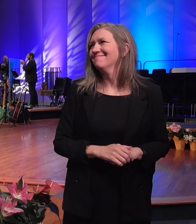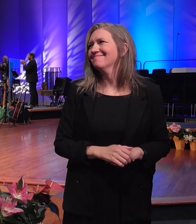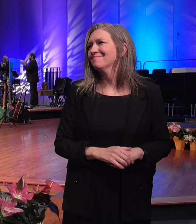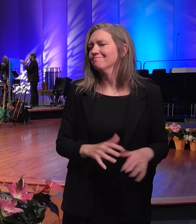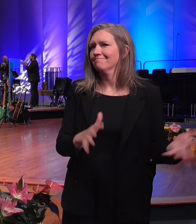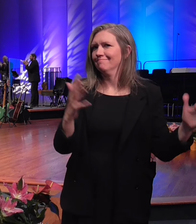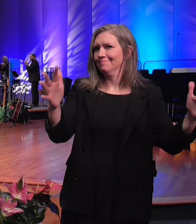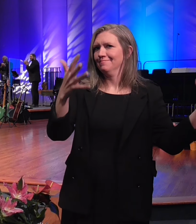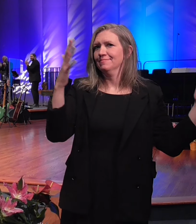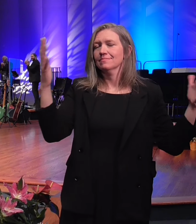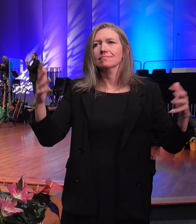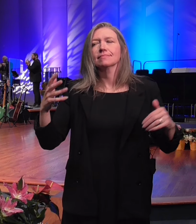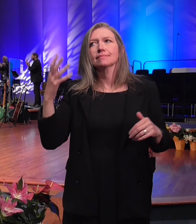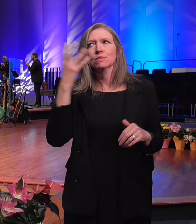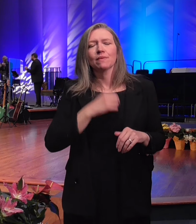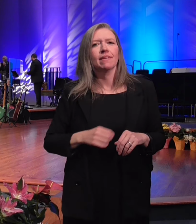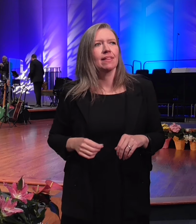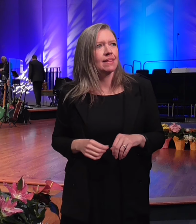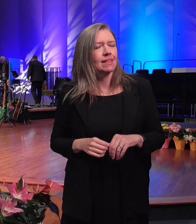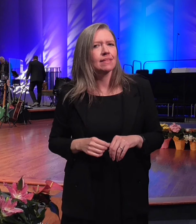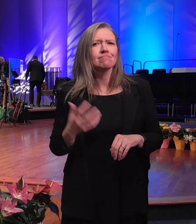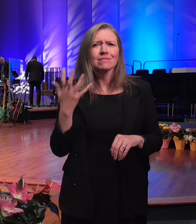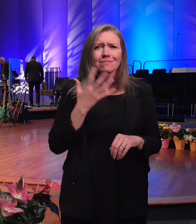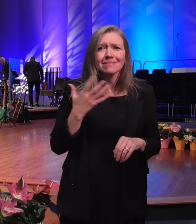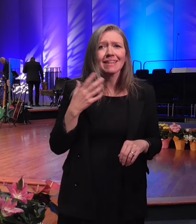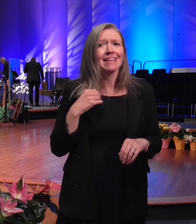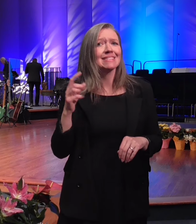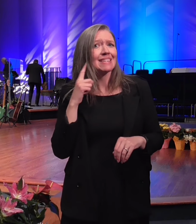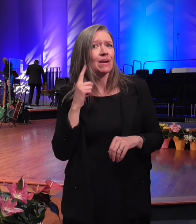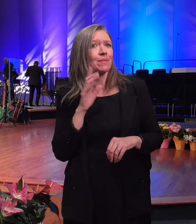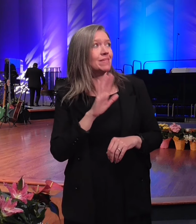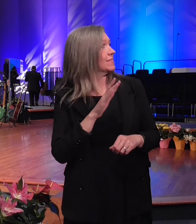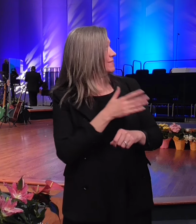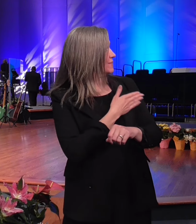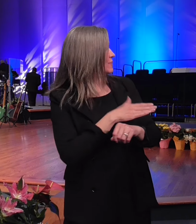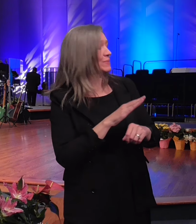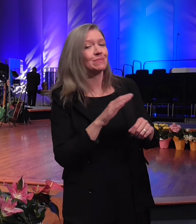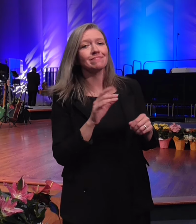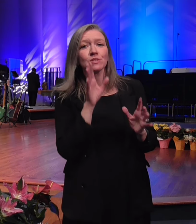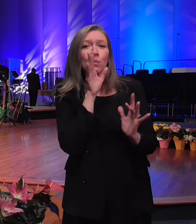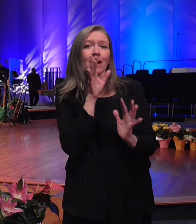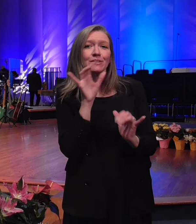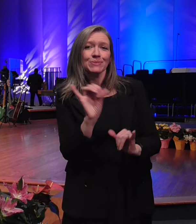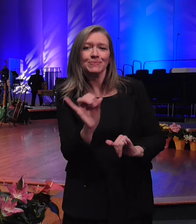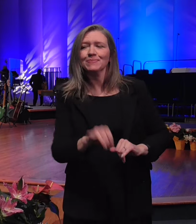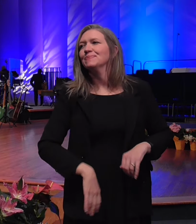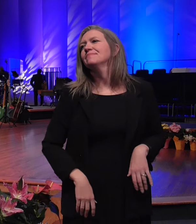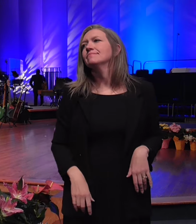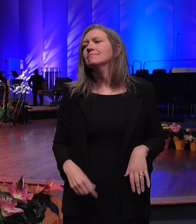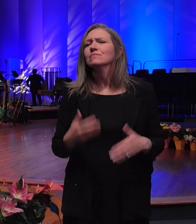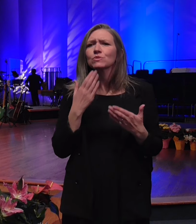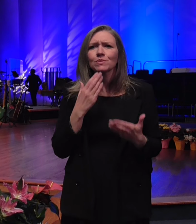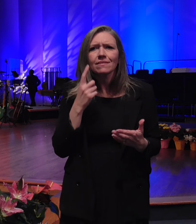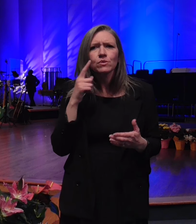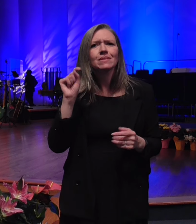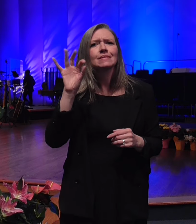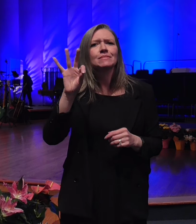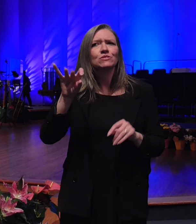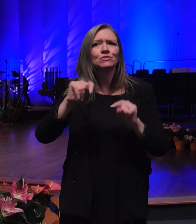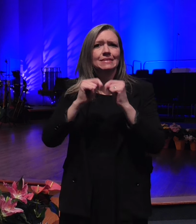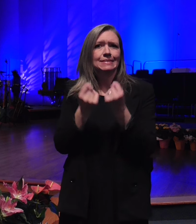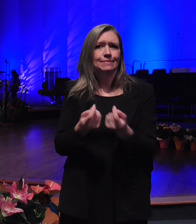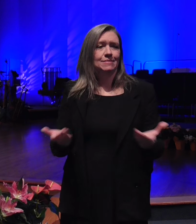This beautiful looking and sounding choir. I'm so grateful for our ministerial team here at